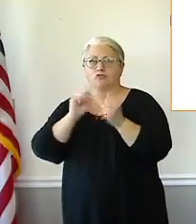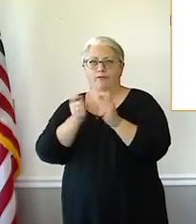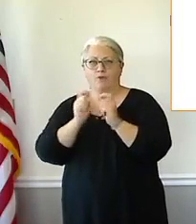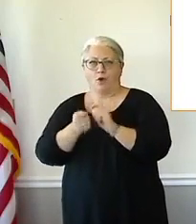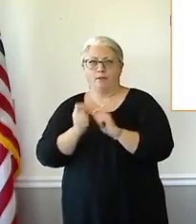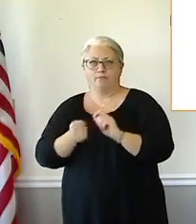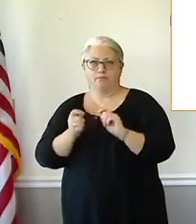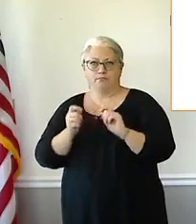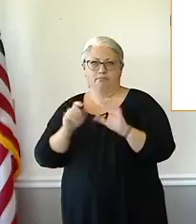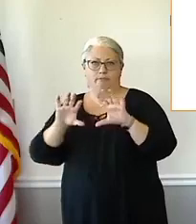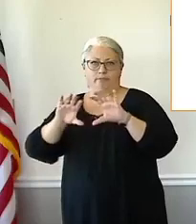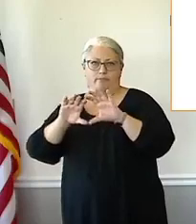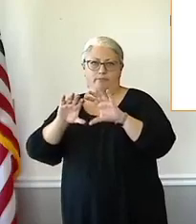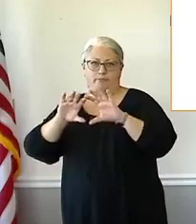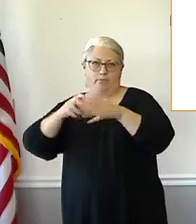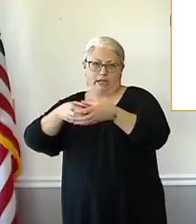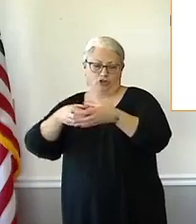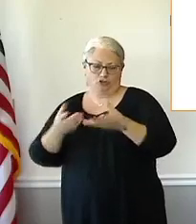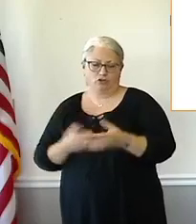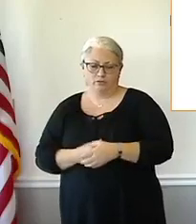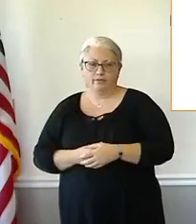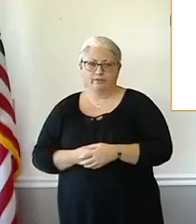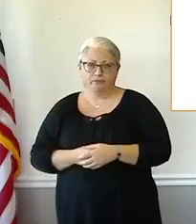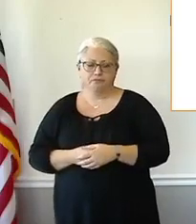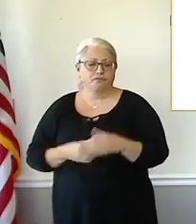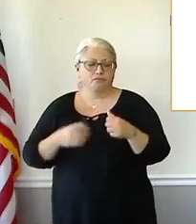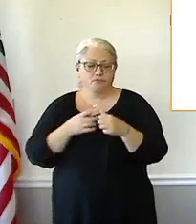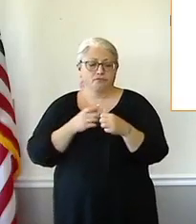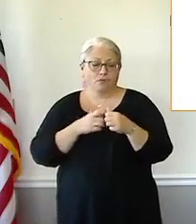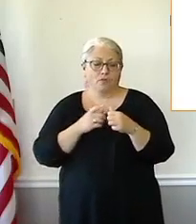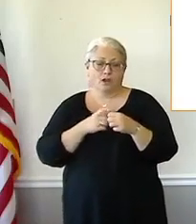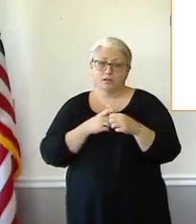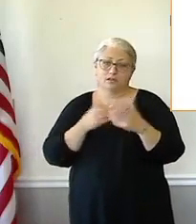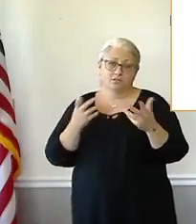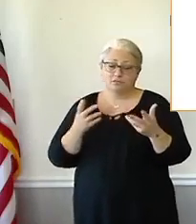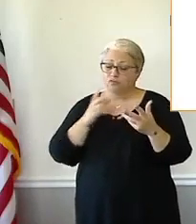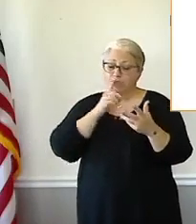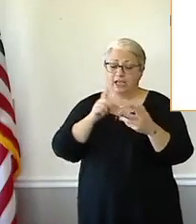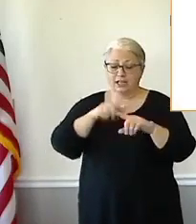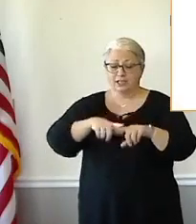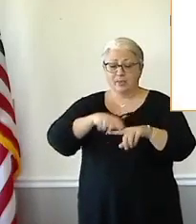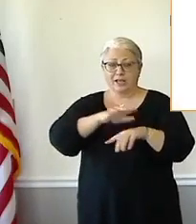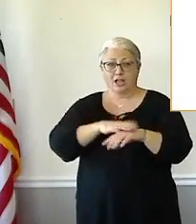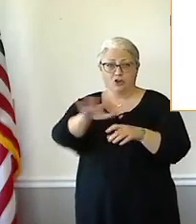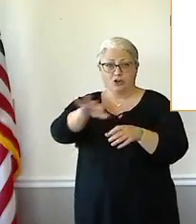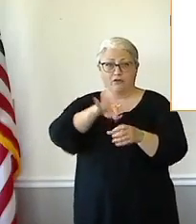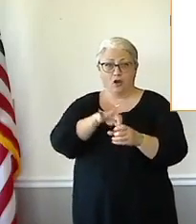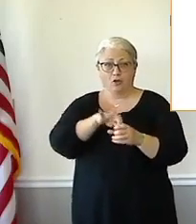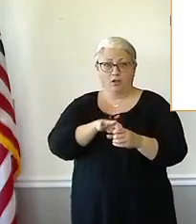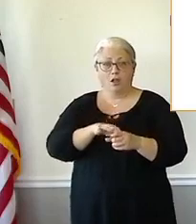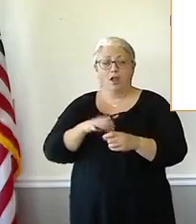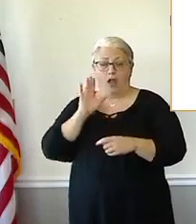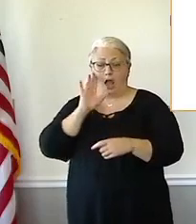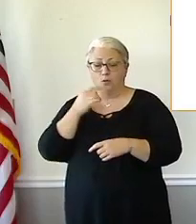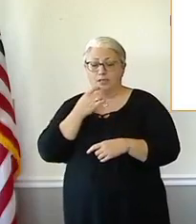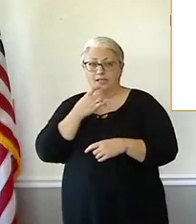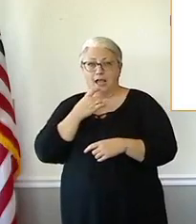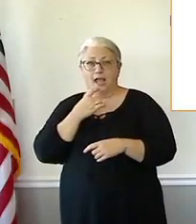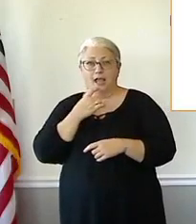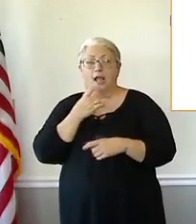And the independent reapportionment is now on the ballot. It's subject to public referendum, so you have to vote. I'll be voting yes on the independent